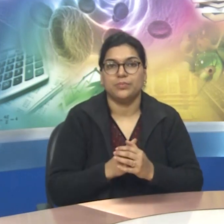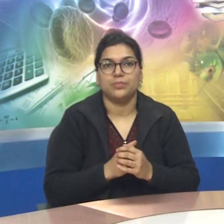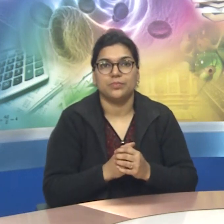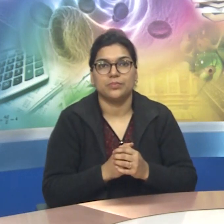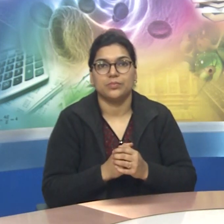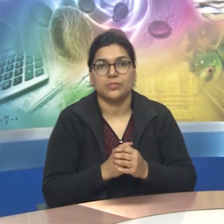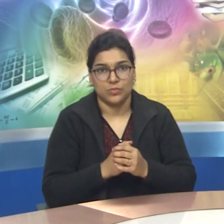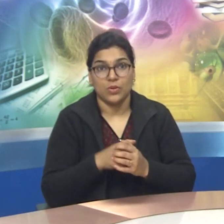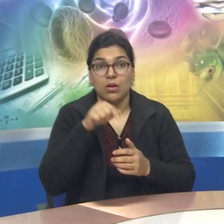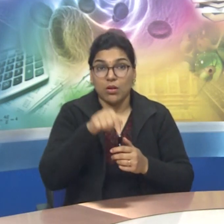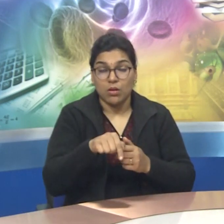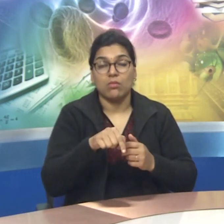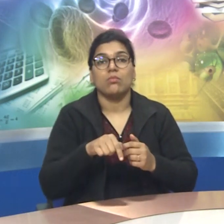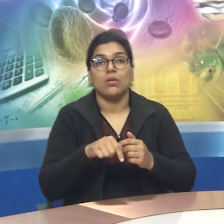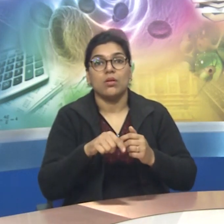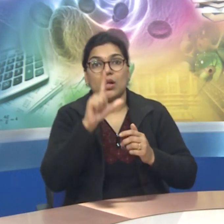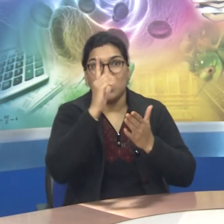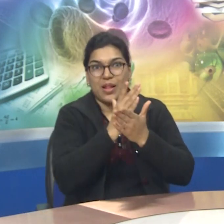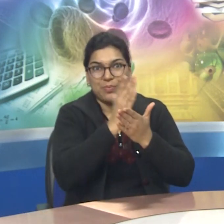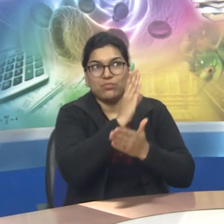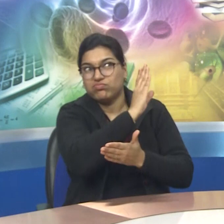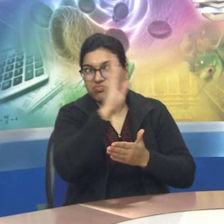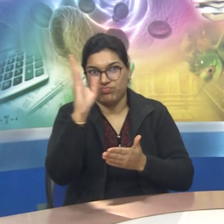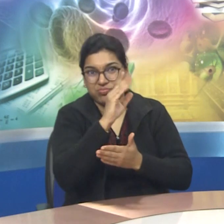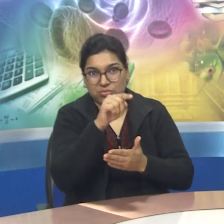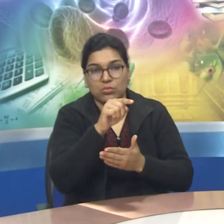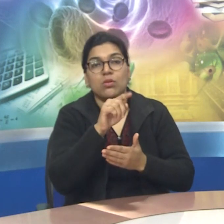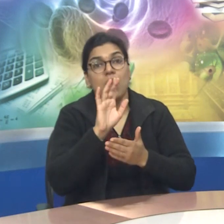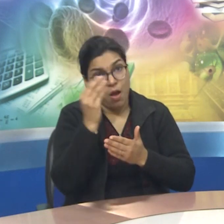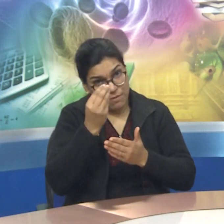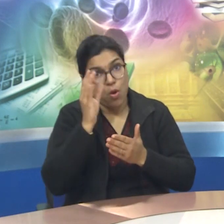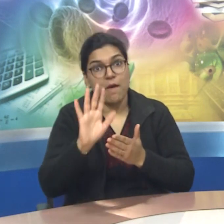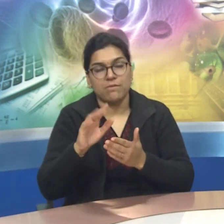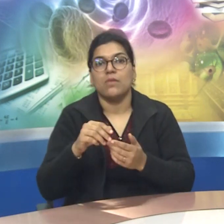The sixth implication of the fourth law talks about stack room guides.